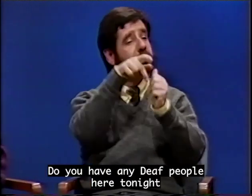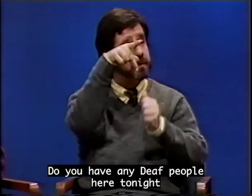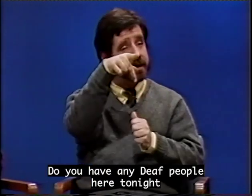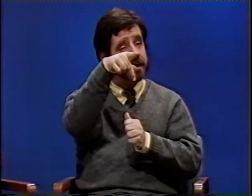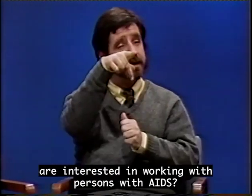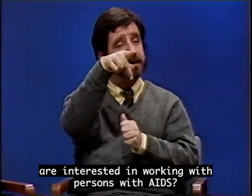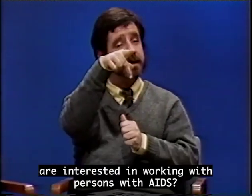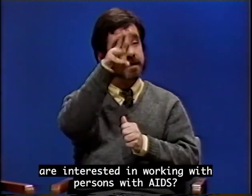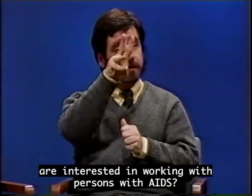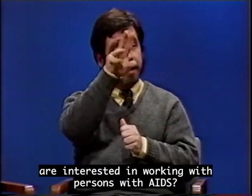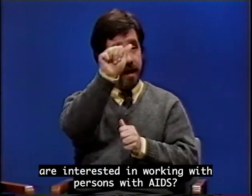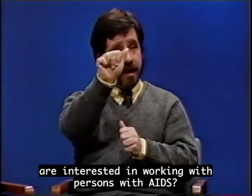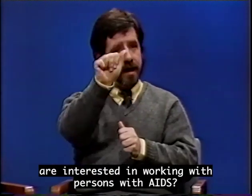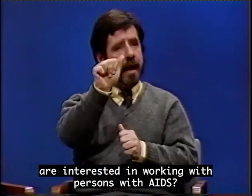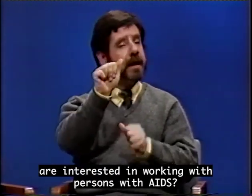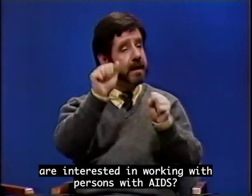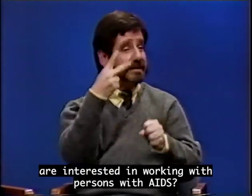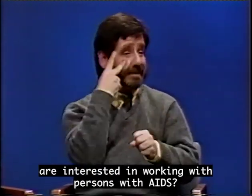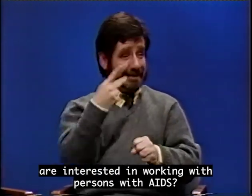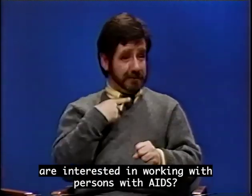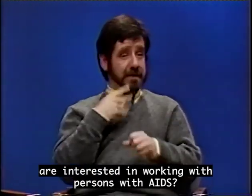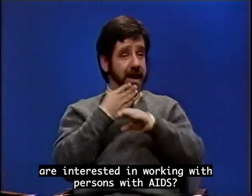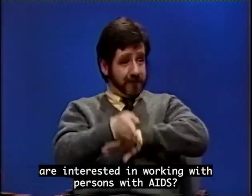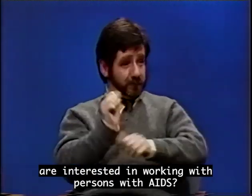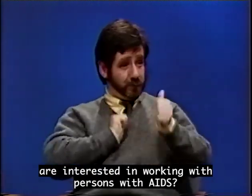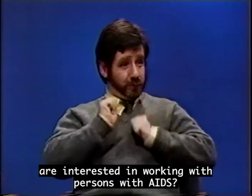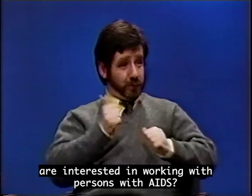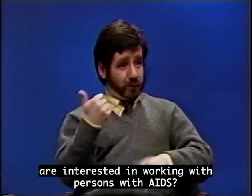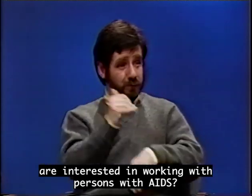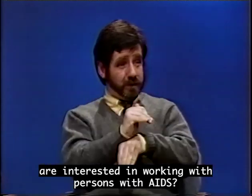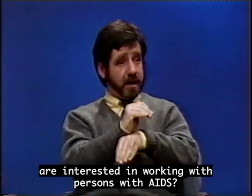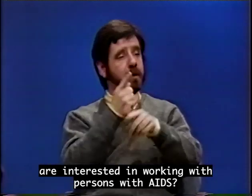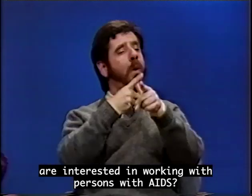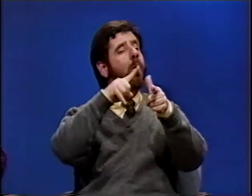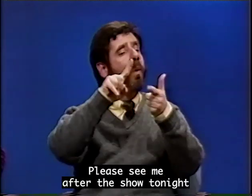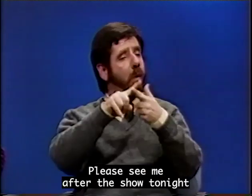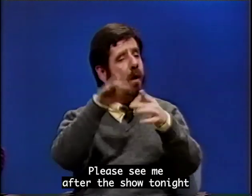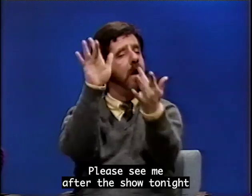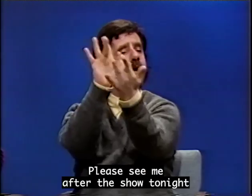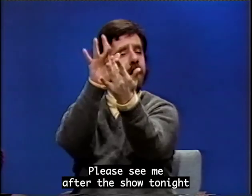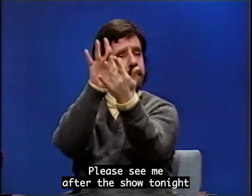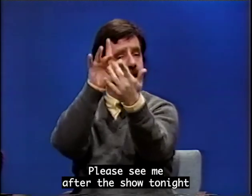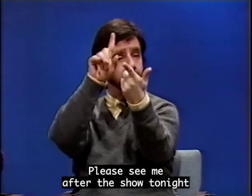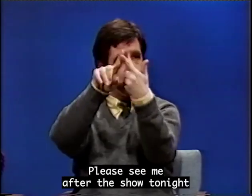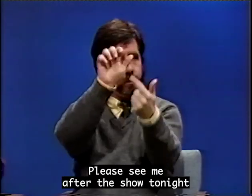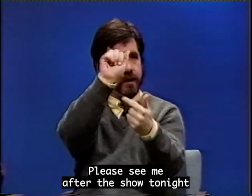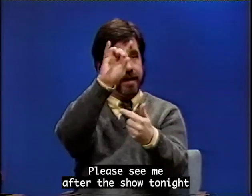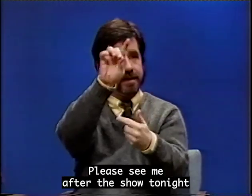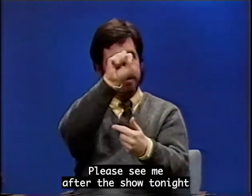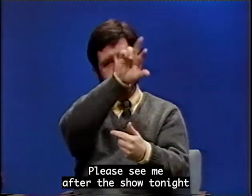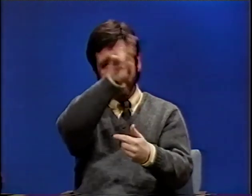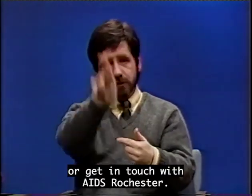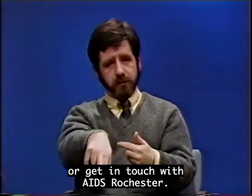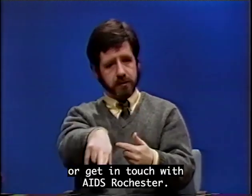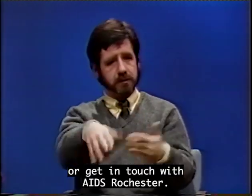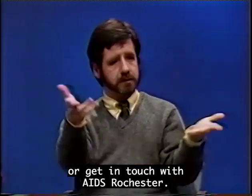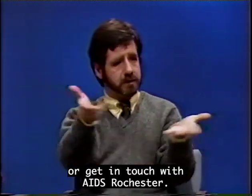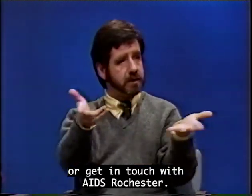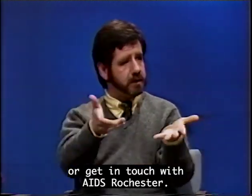here tonight are interested in working with persons with AIDS, please see me after the show tonight or get in touch with